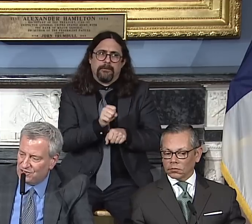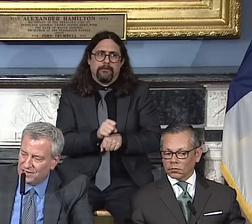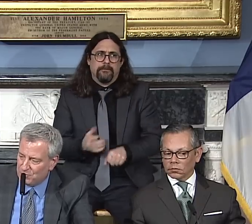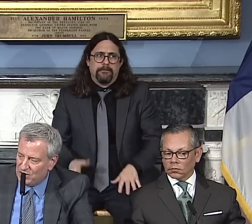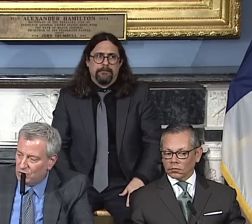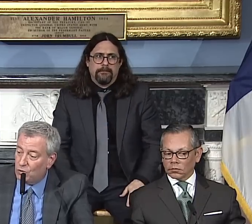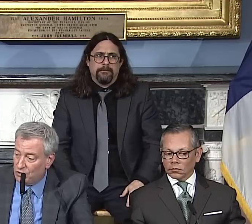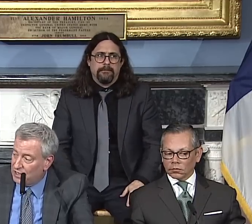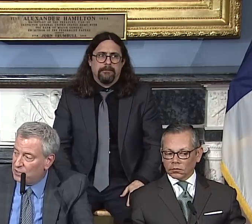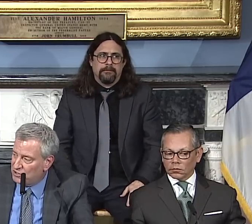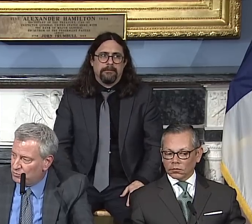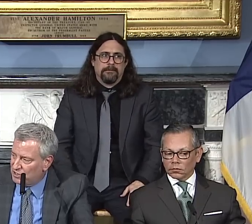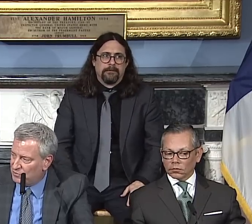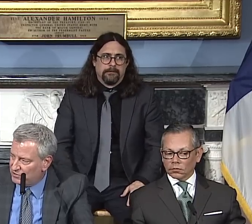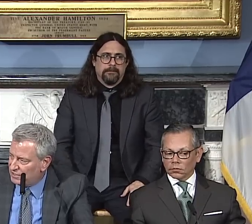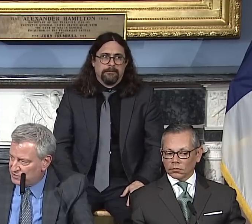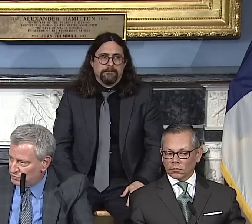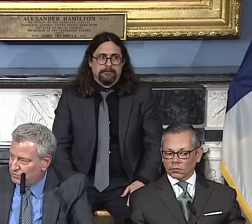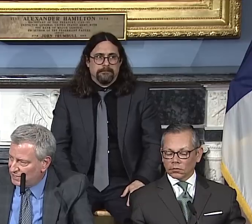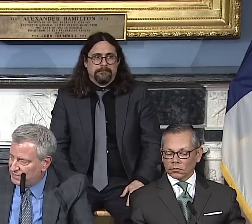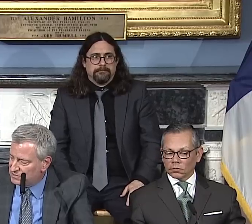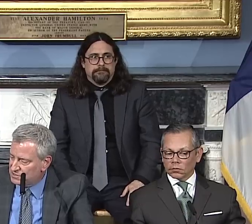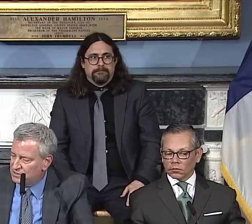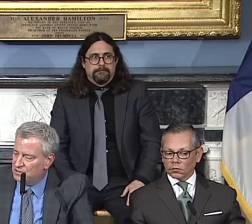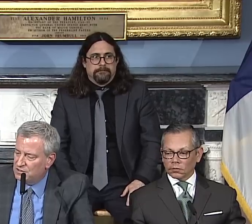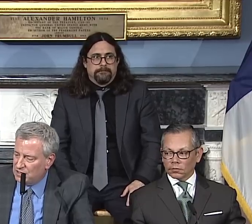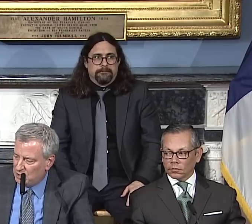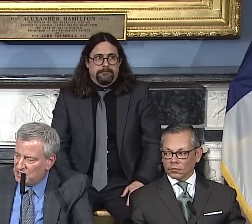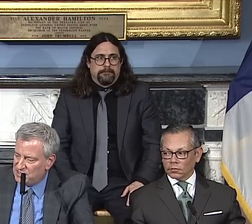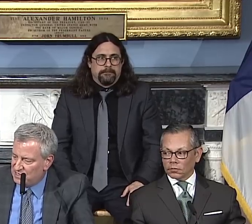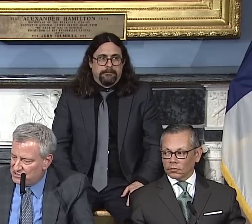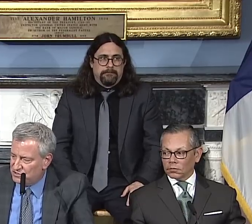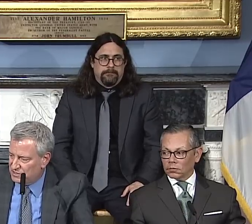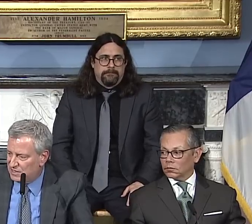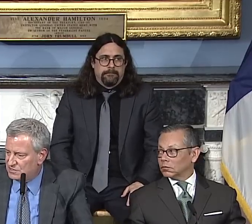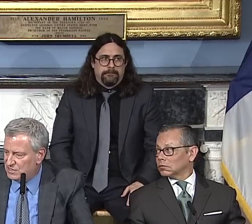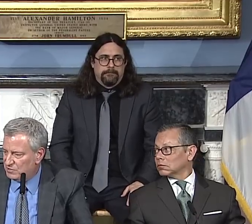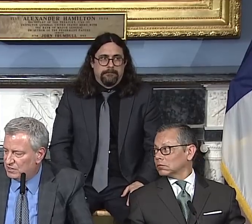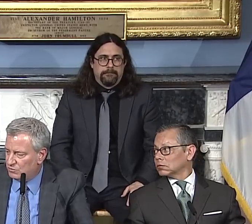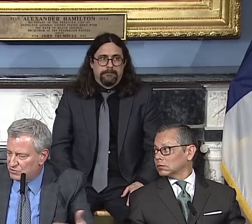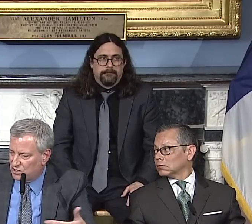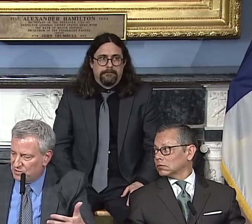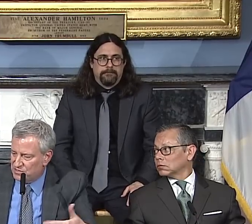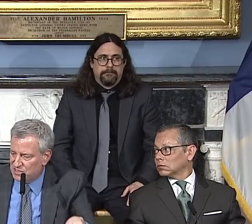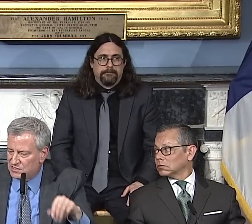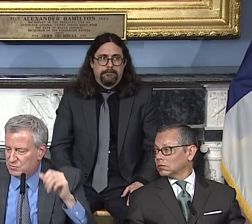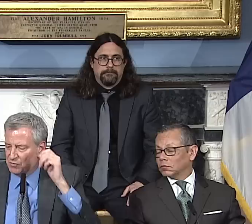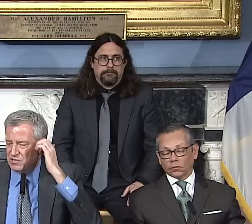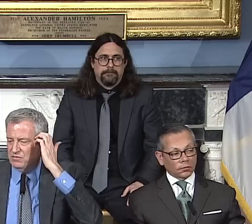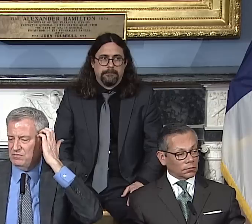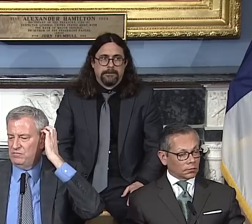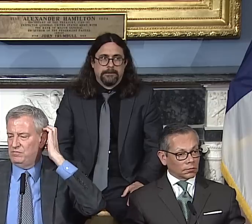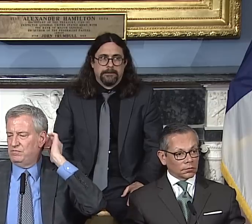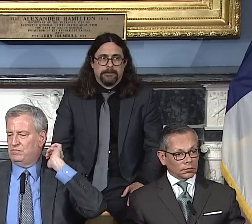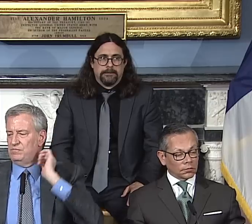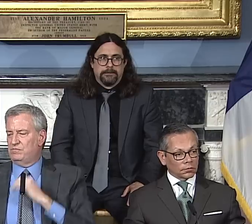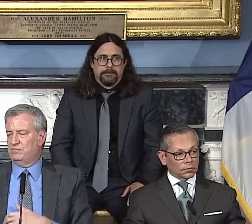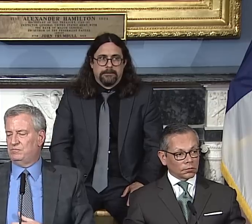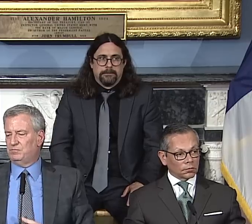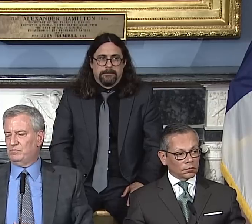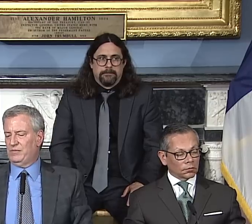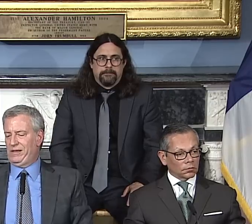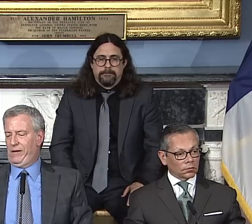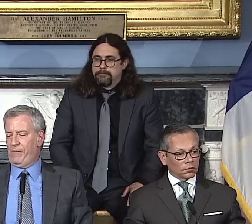you're actually starting to get better or you got a bigger problem on your hands, whatever that is. How many days do you think that is typically when we're talking about these kind of symptoms? Usually